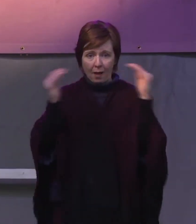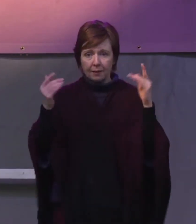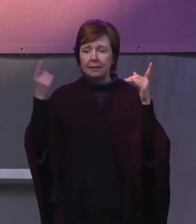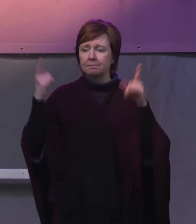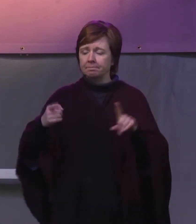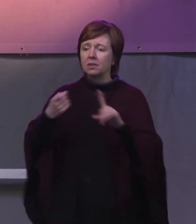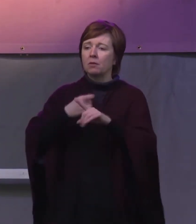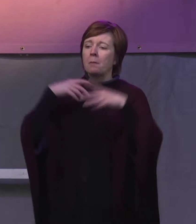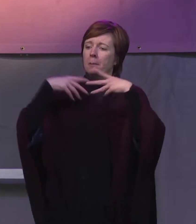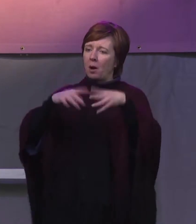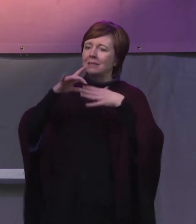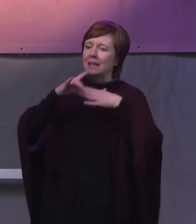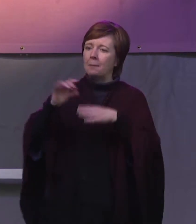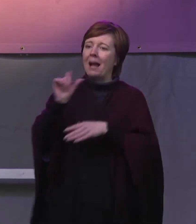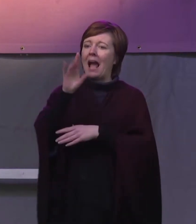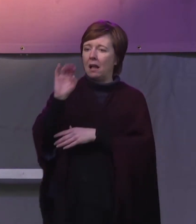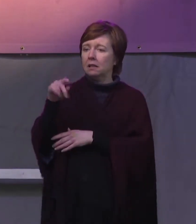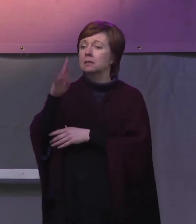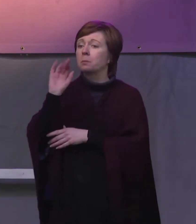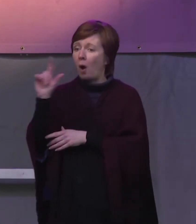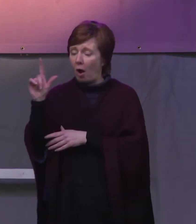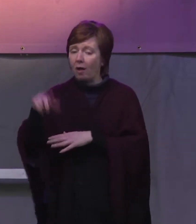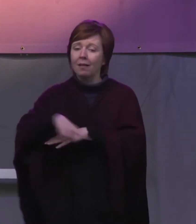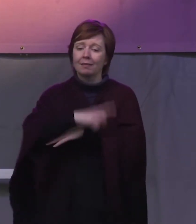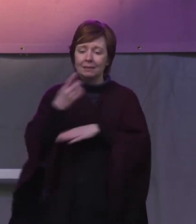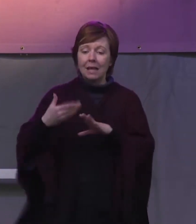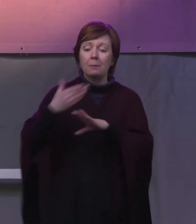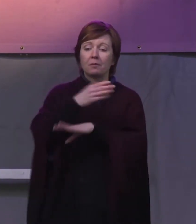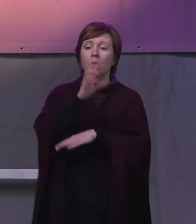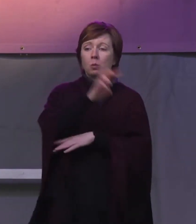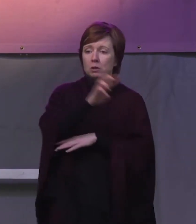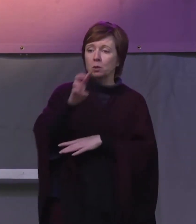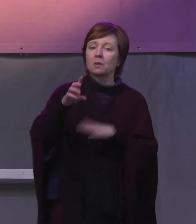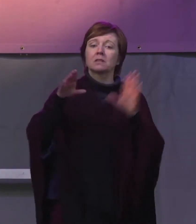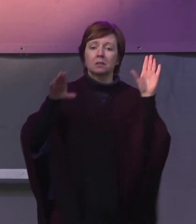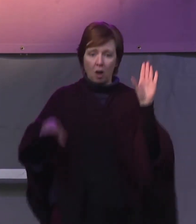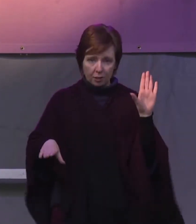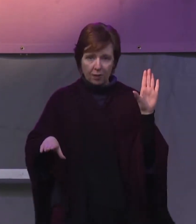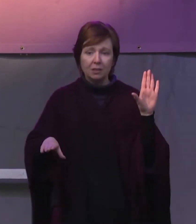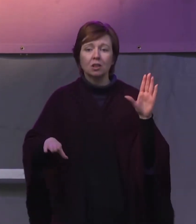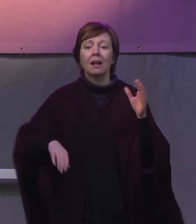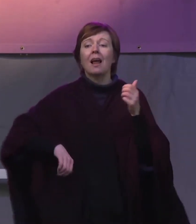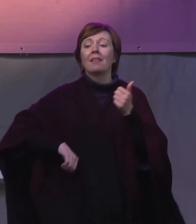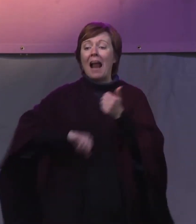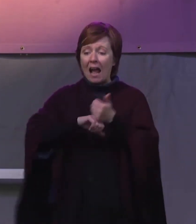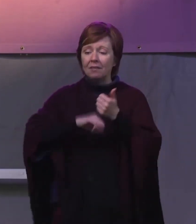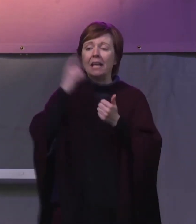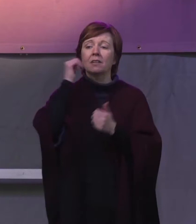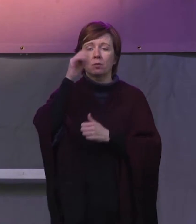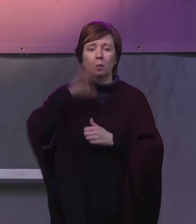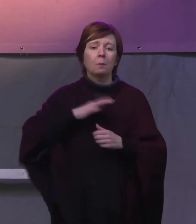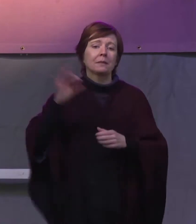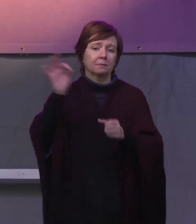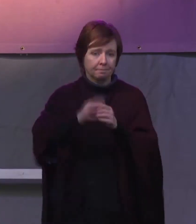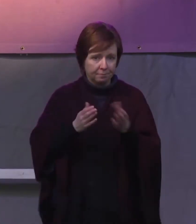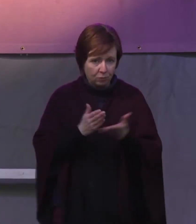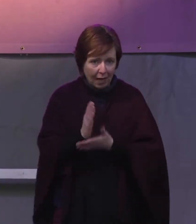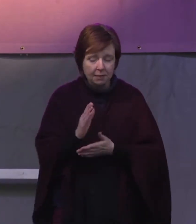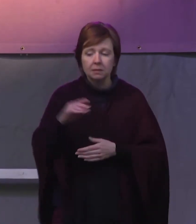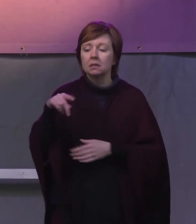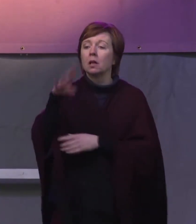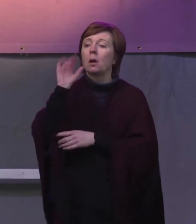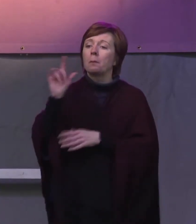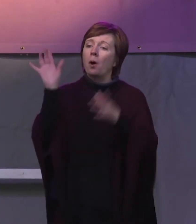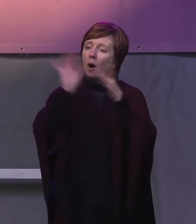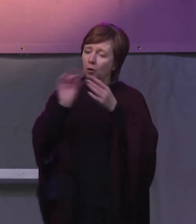based off of a march led by Alice Paul the day before Woodrow Wilson's inauguration, which advocated for women's suffrage. Paul later wrote